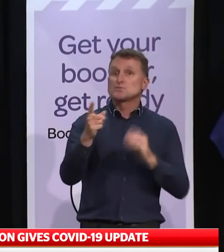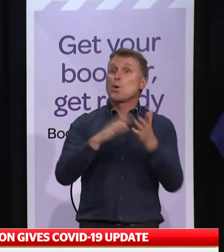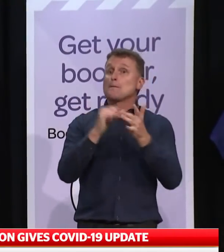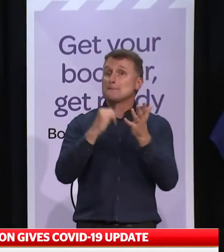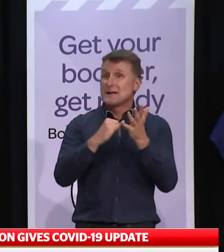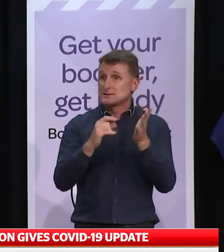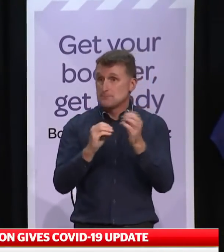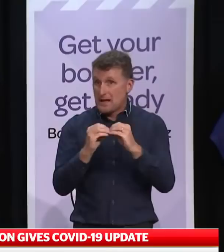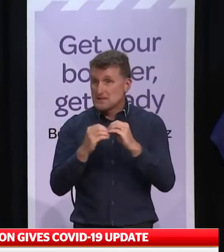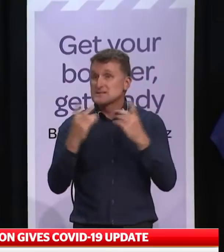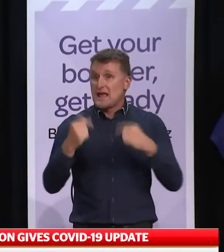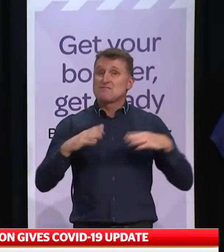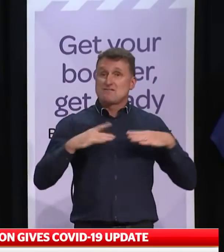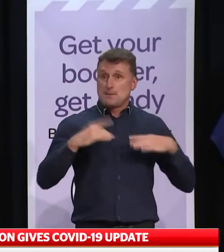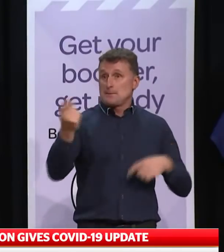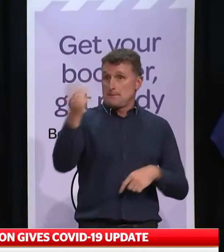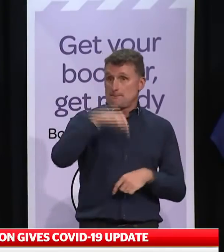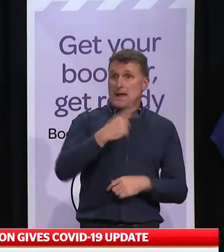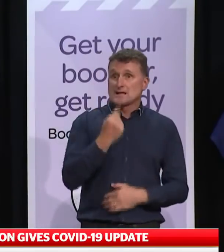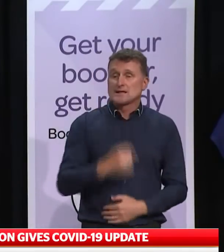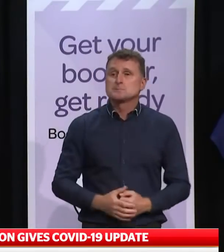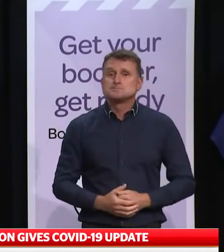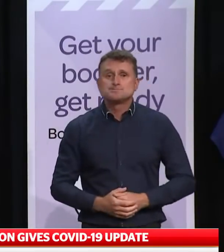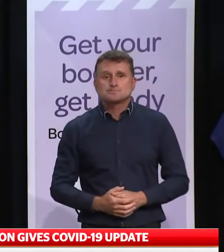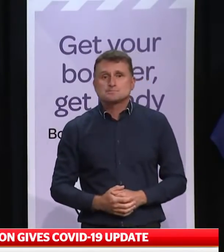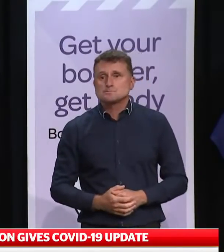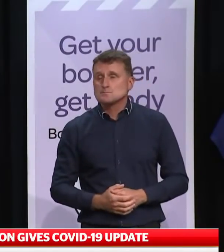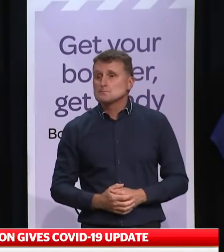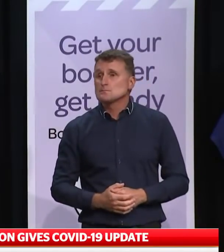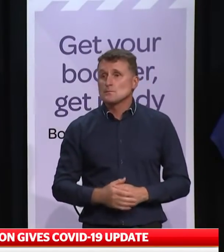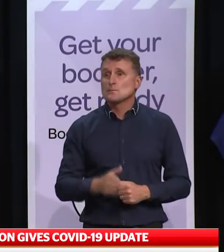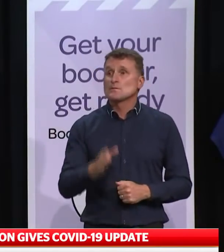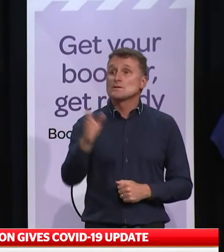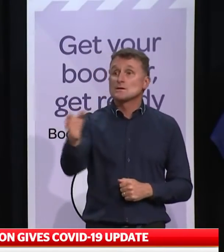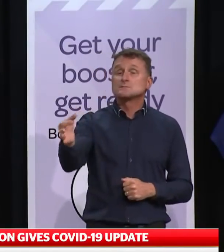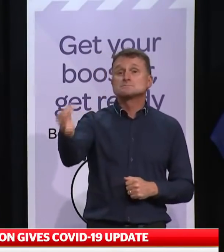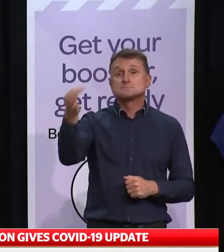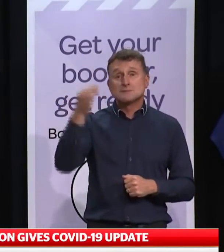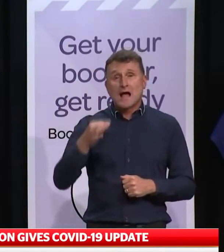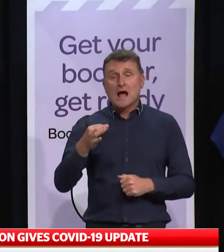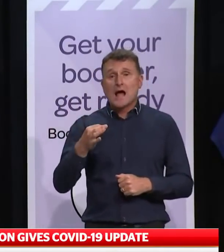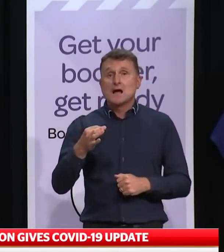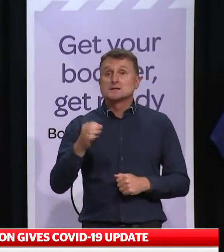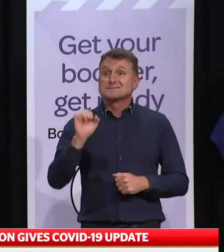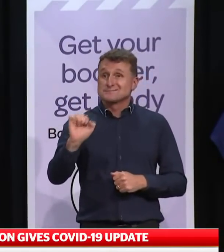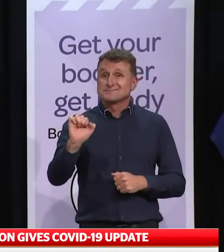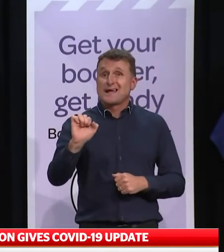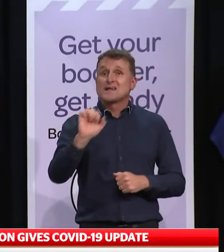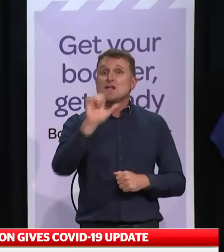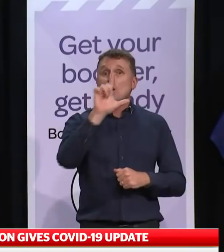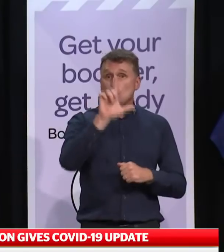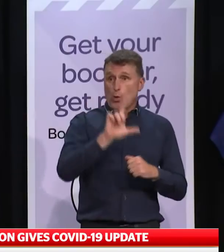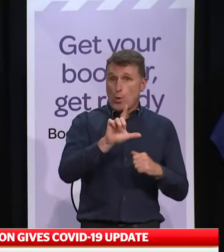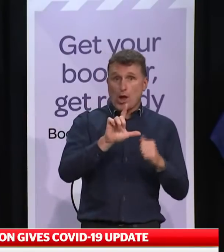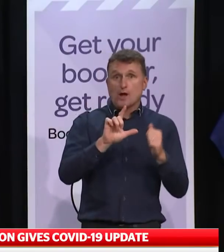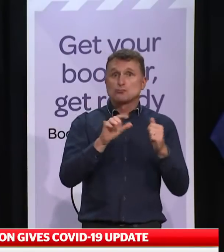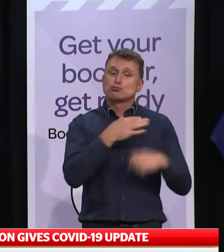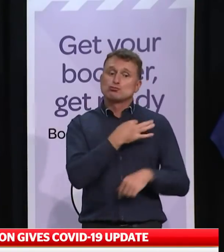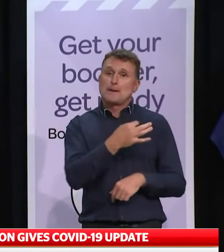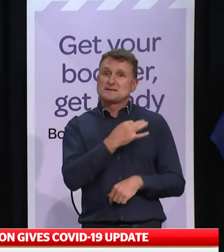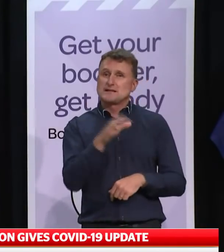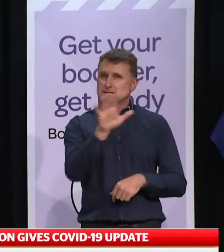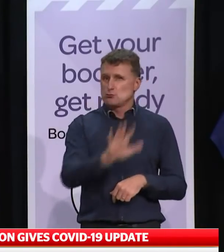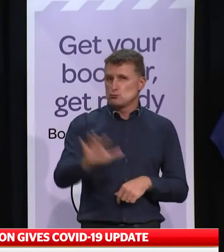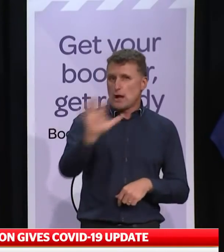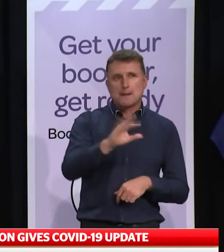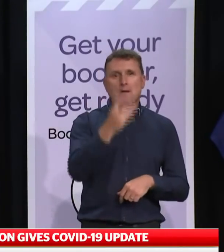Barry. Ms Ballas's lawyer is representing about up to 30 women, pregnant women, in the same